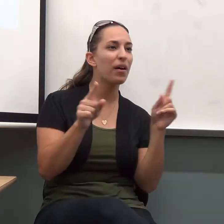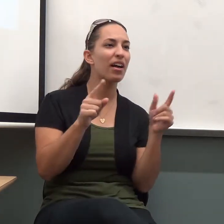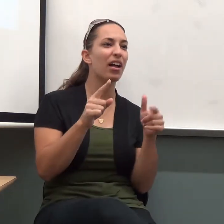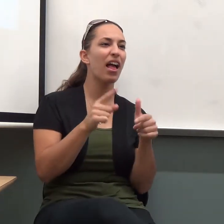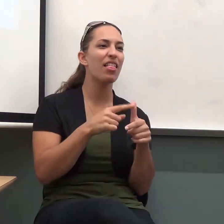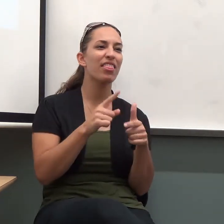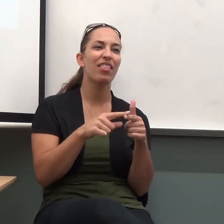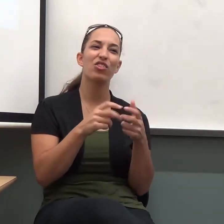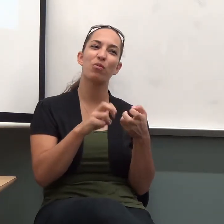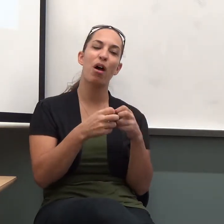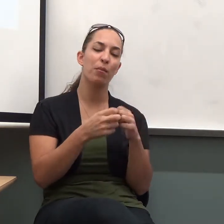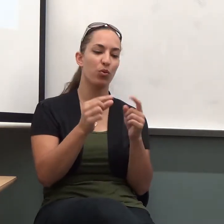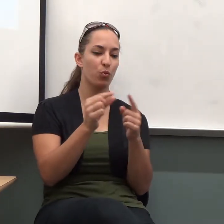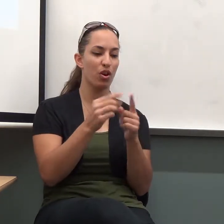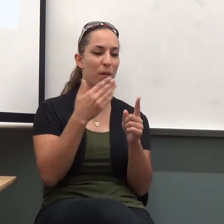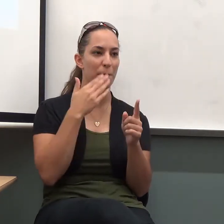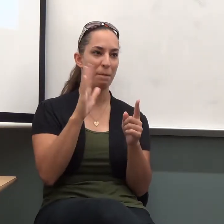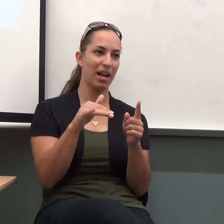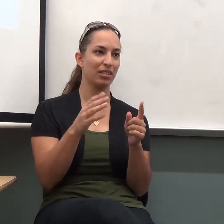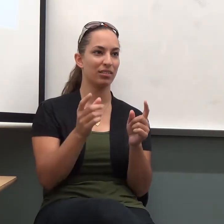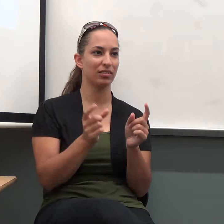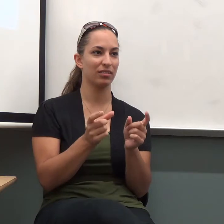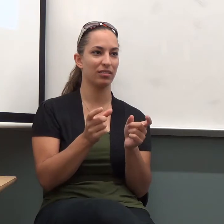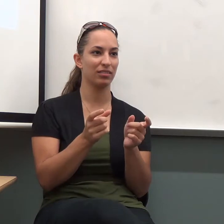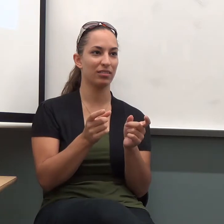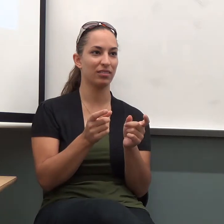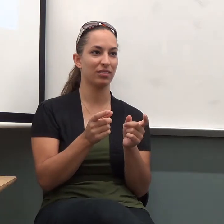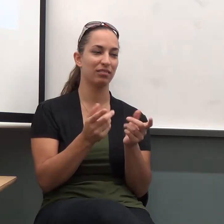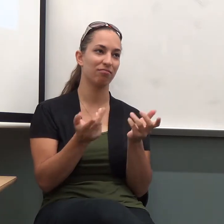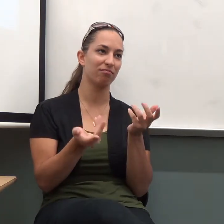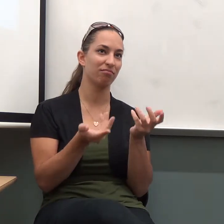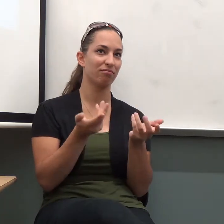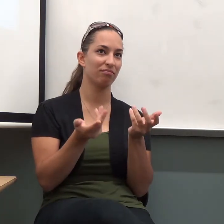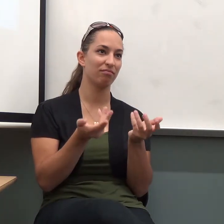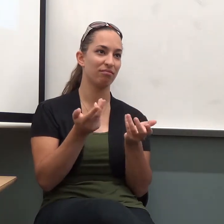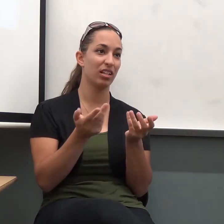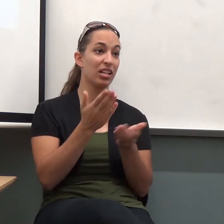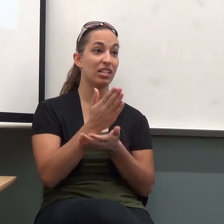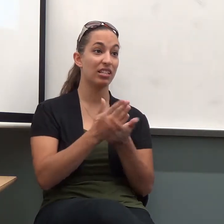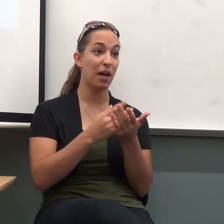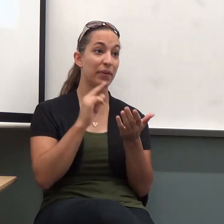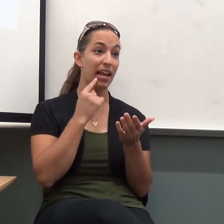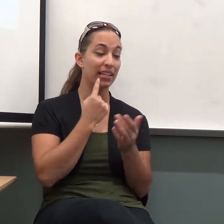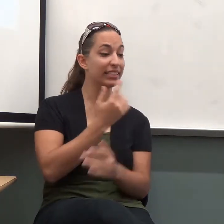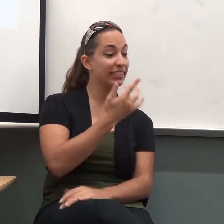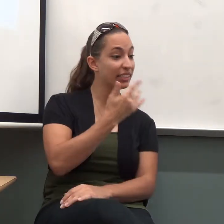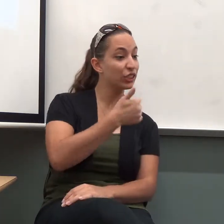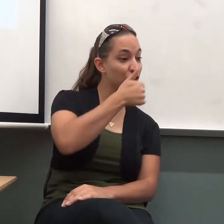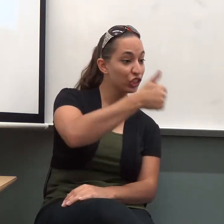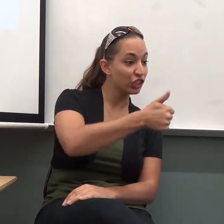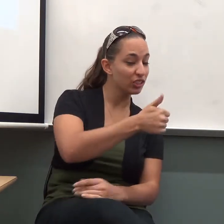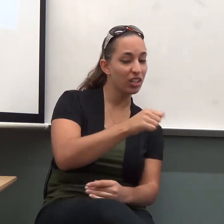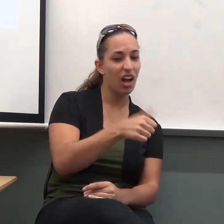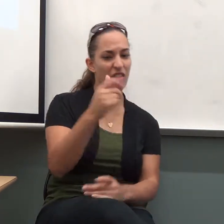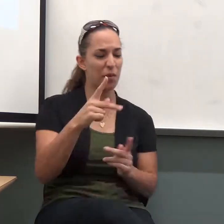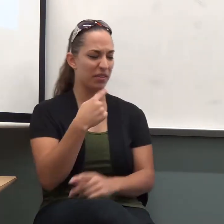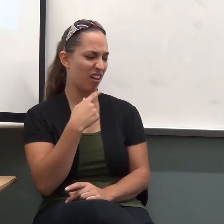bad. All candy's bad for you. Yeah, and some candy tastes good to some people and bad to others, right? Okay, I'm not a big